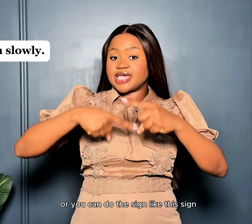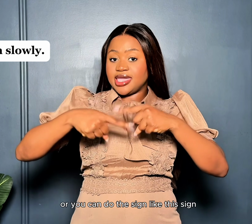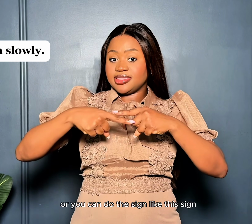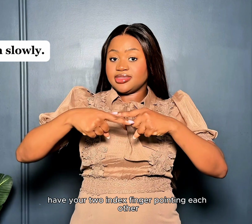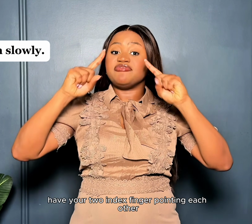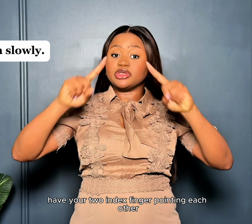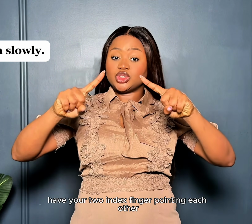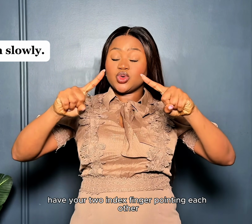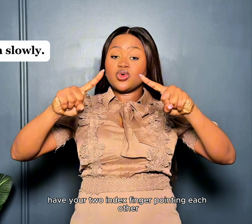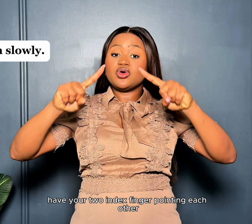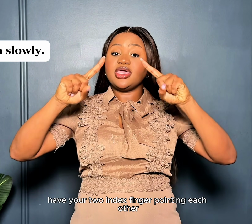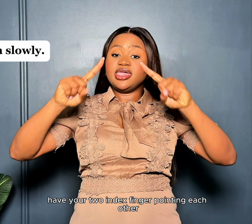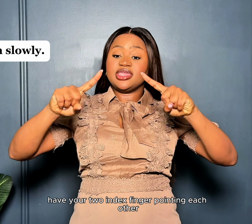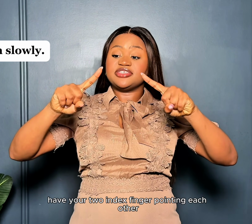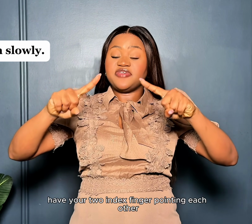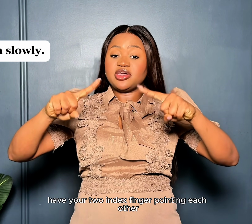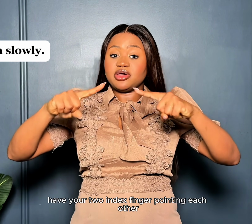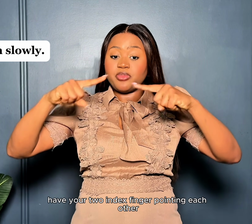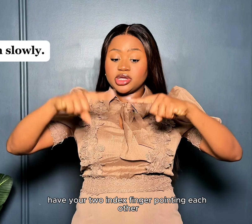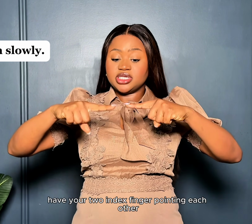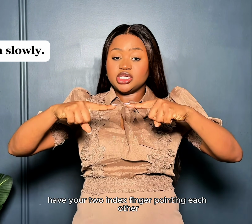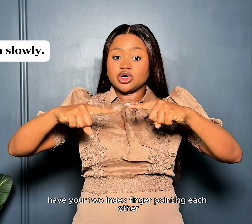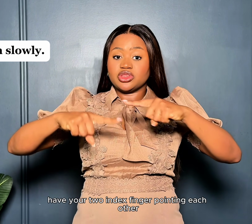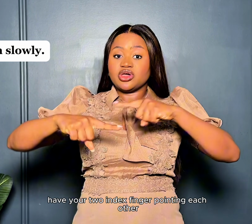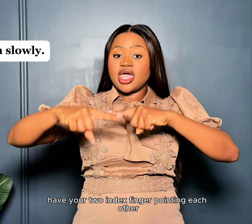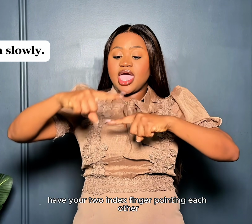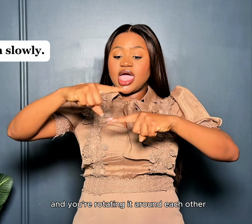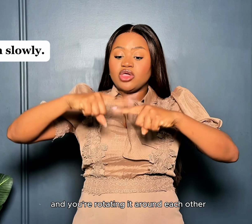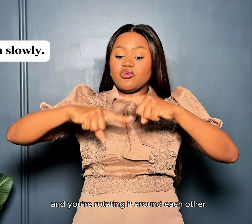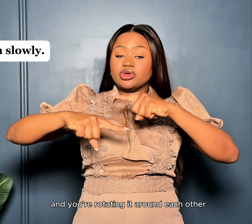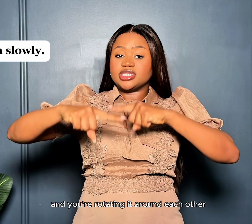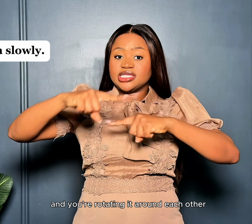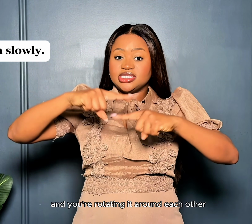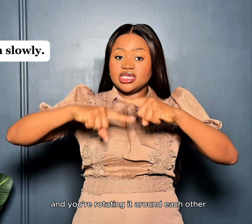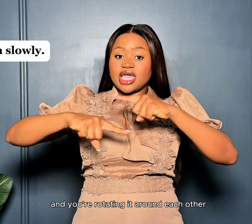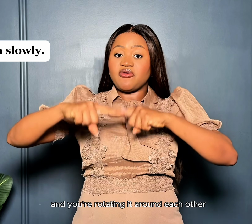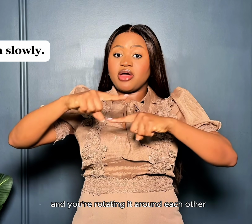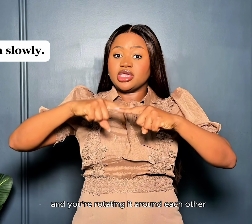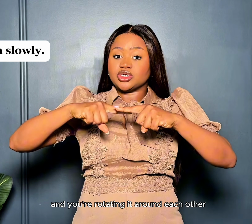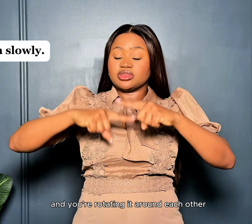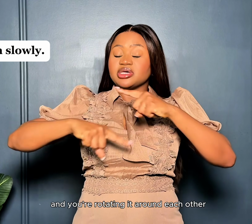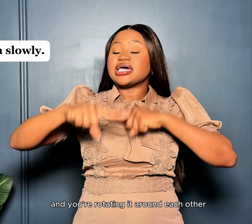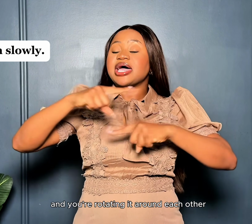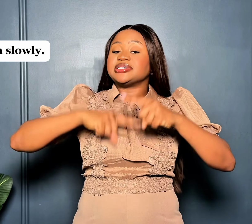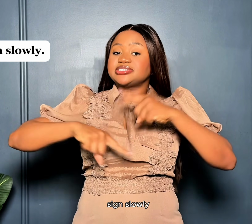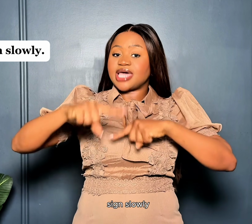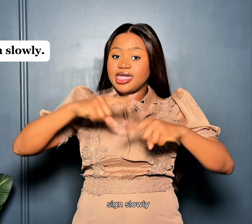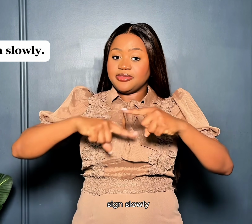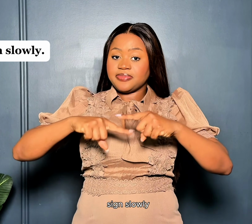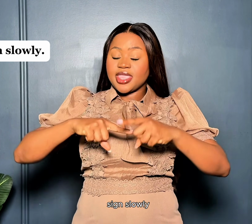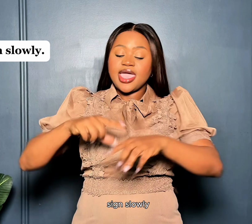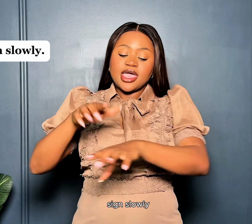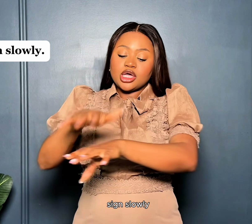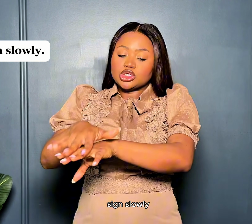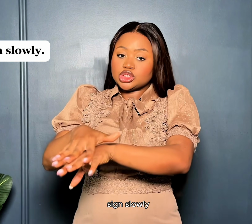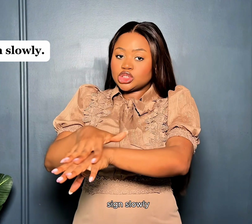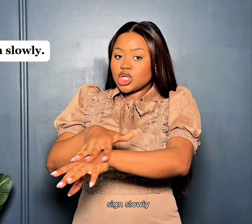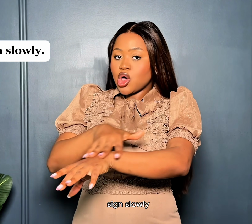sign. Have your two index finger pointing each other and you're rotating it around each other. Sign.